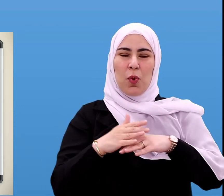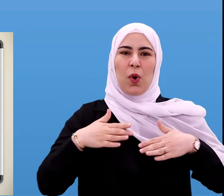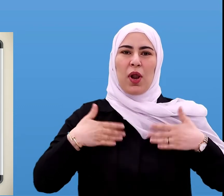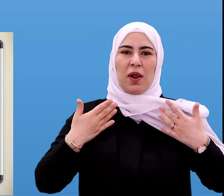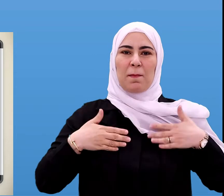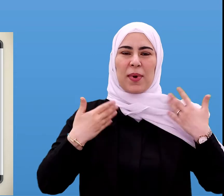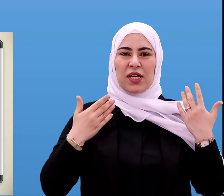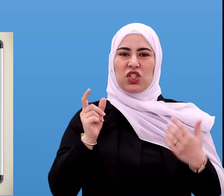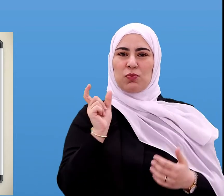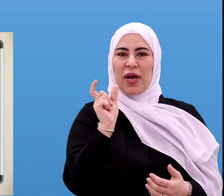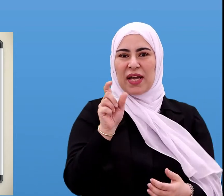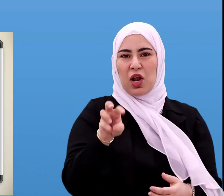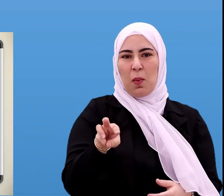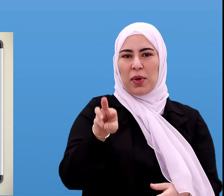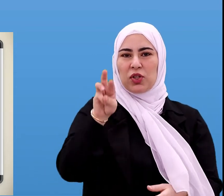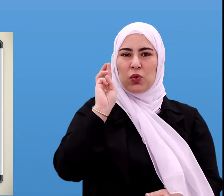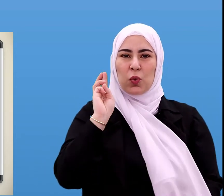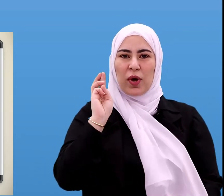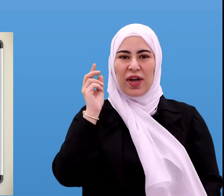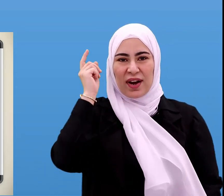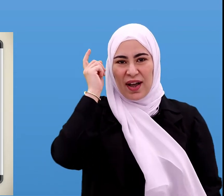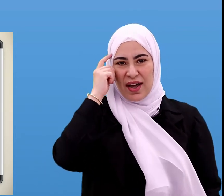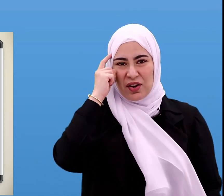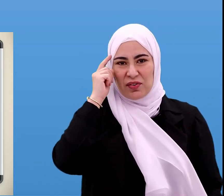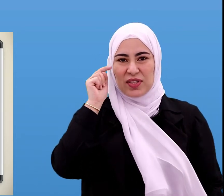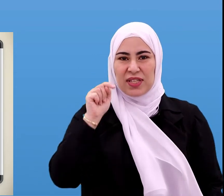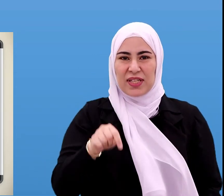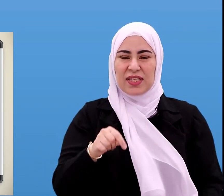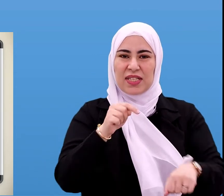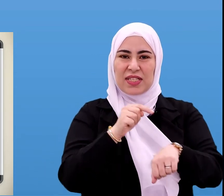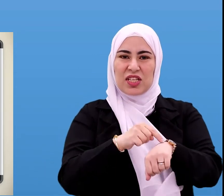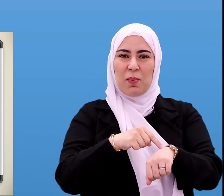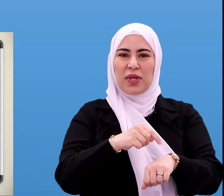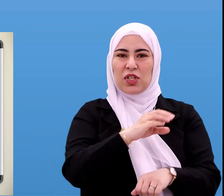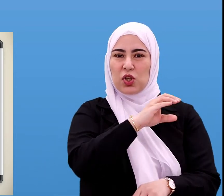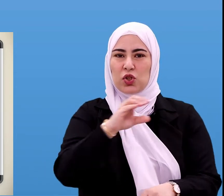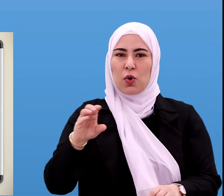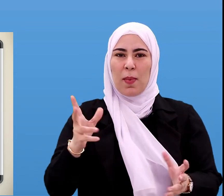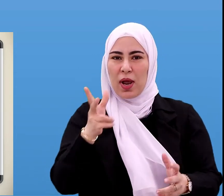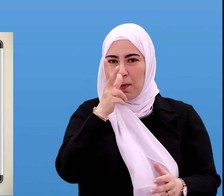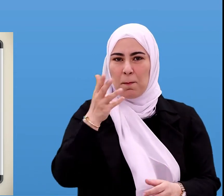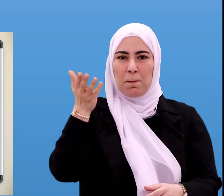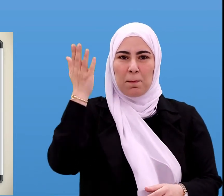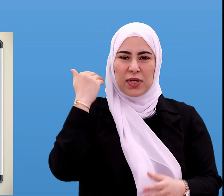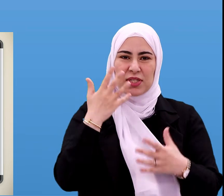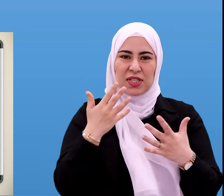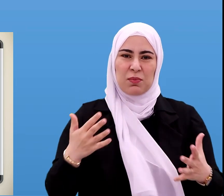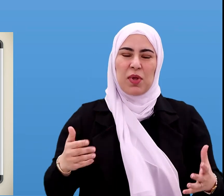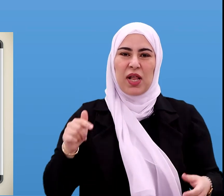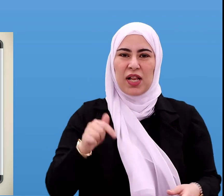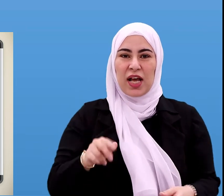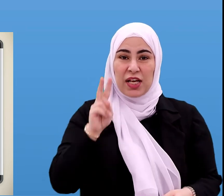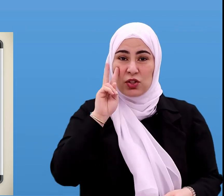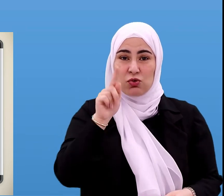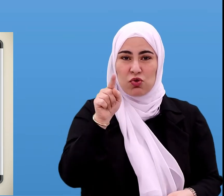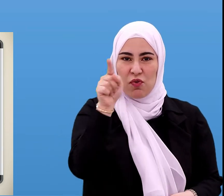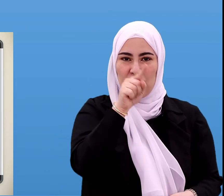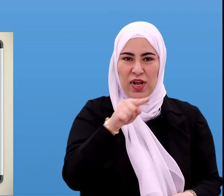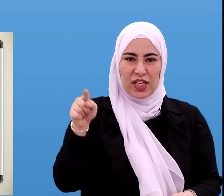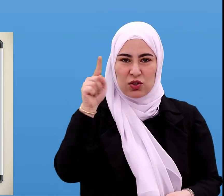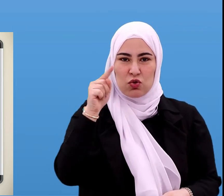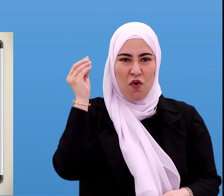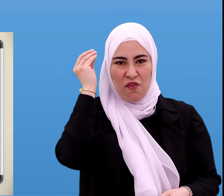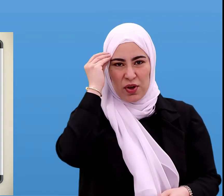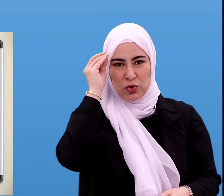were, tells me that this sentence is in the past. Now let's test your